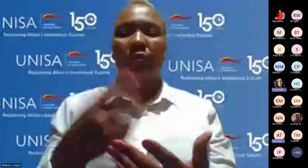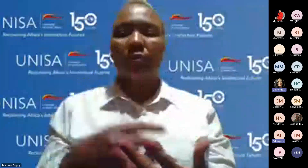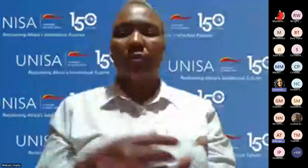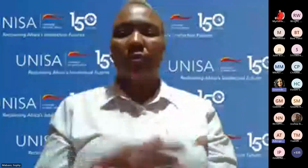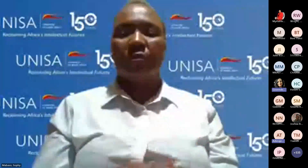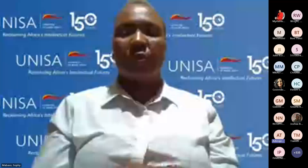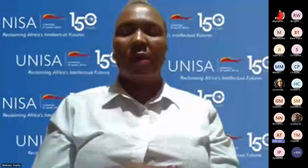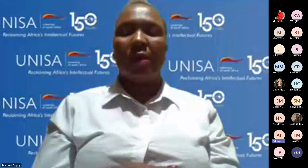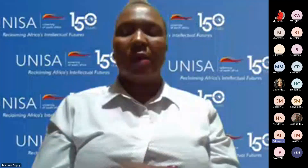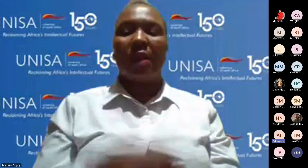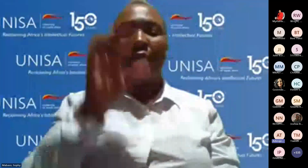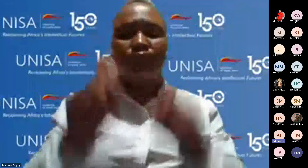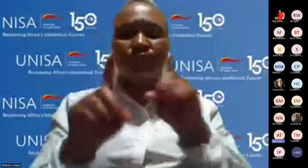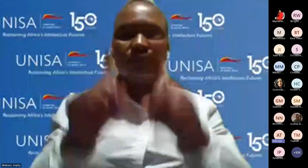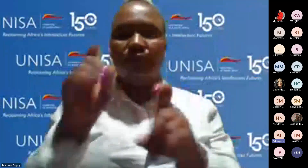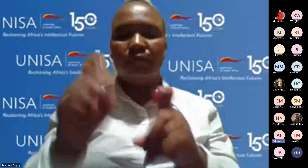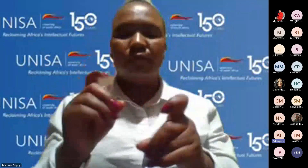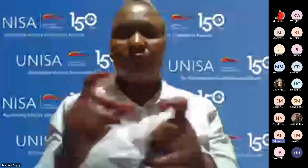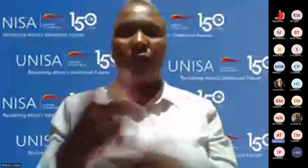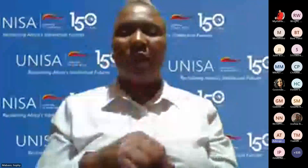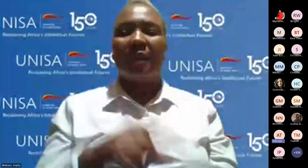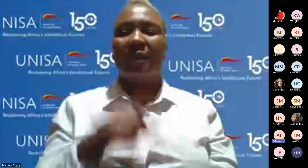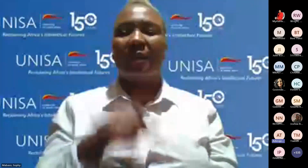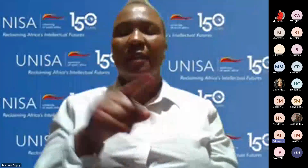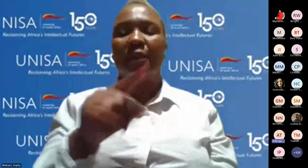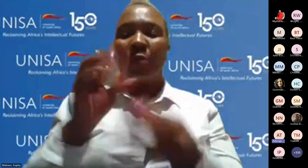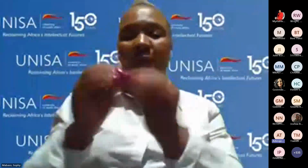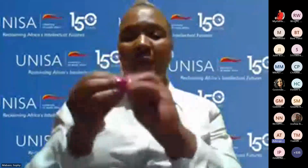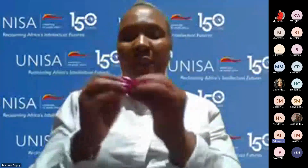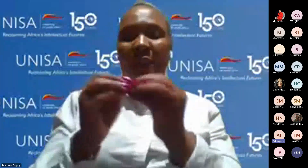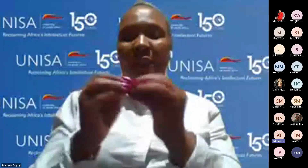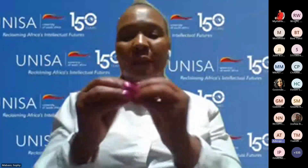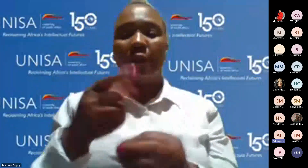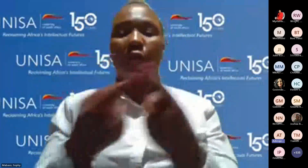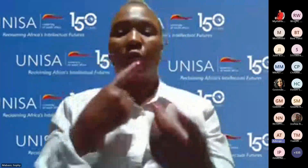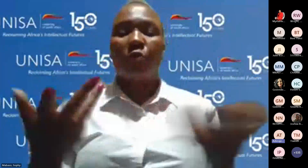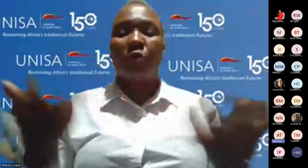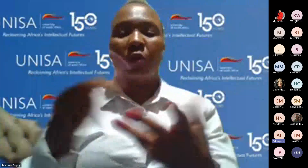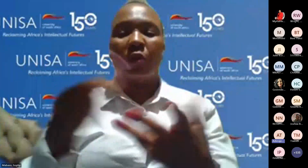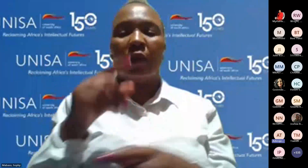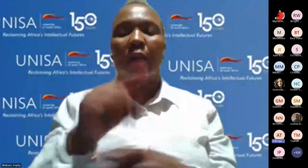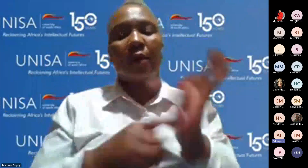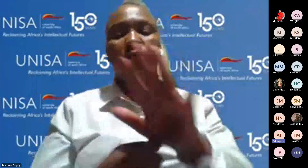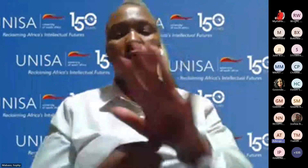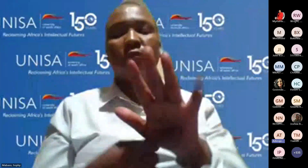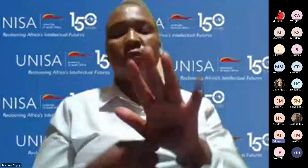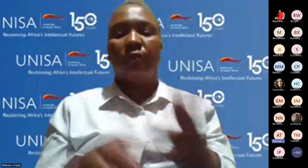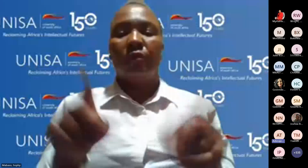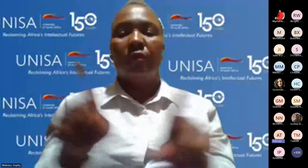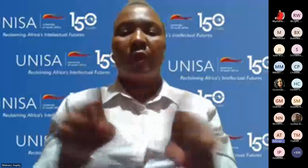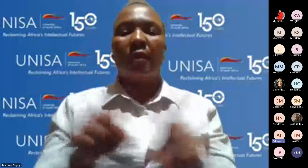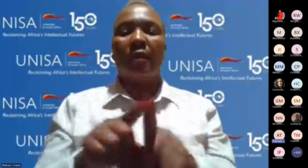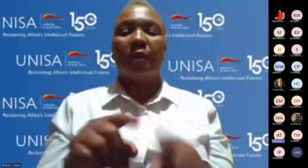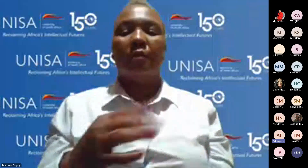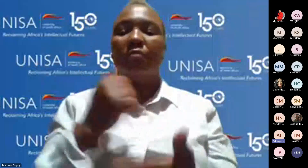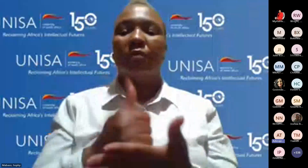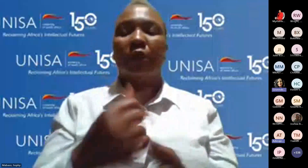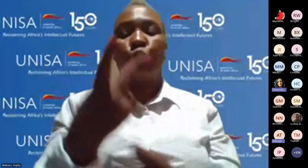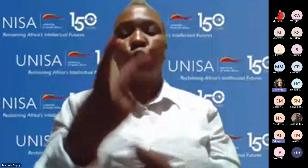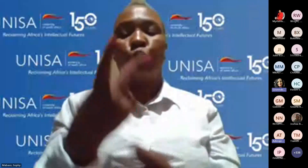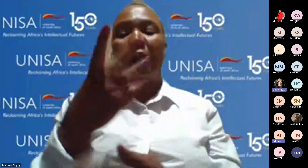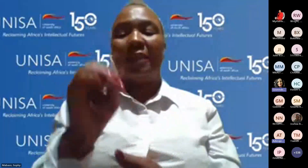the question items, the choice items to be fixed. From if for example, if I'm going to set 20